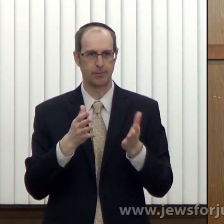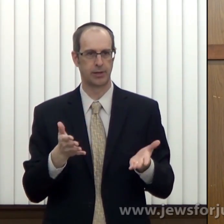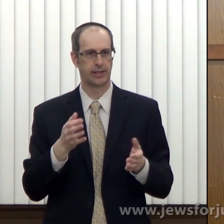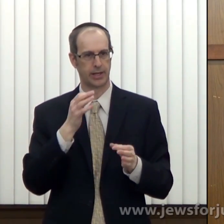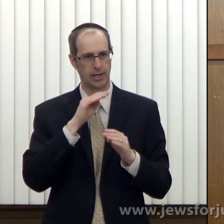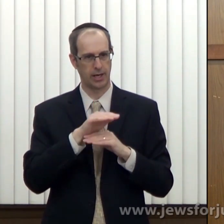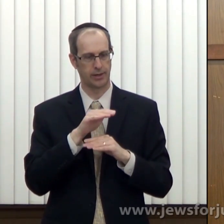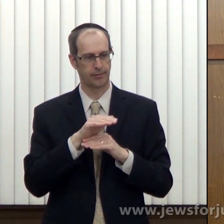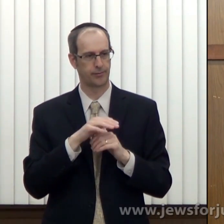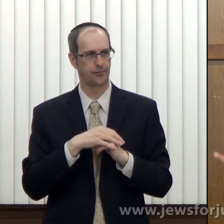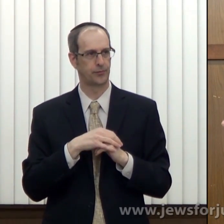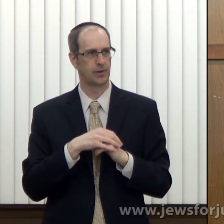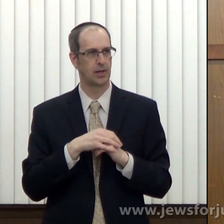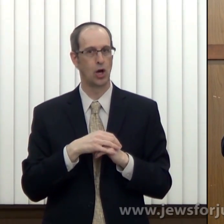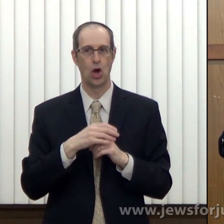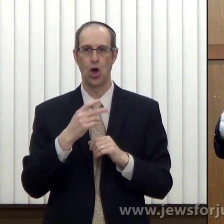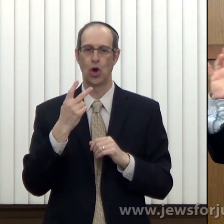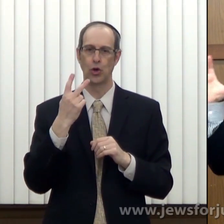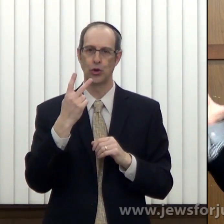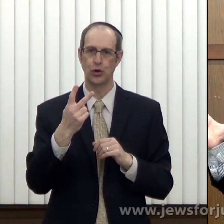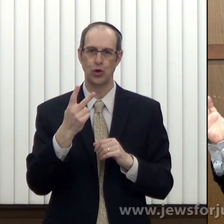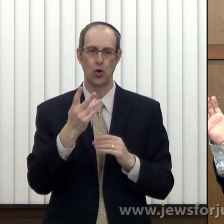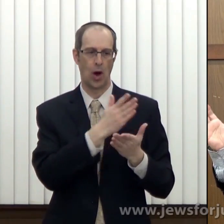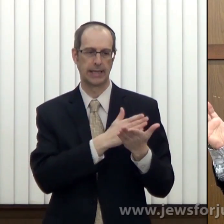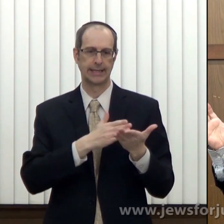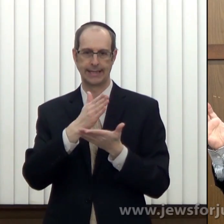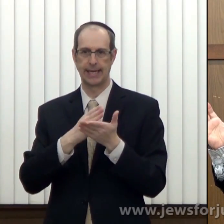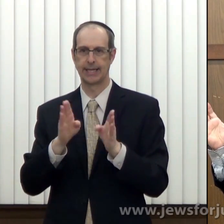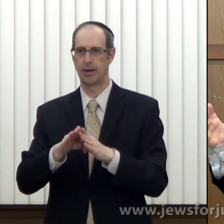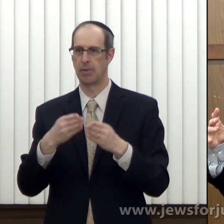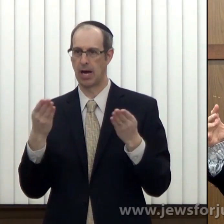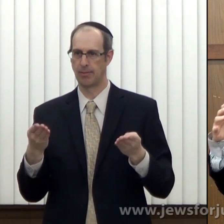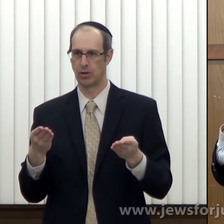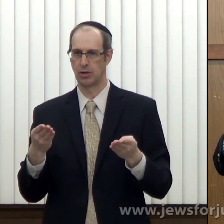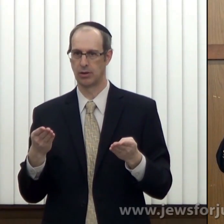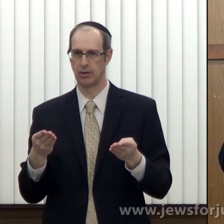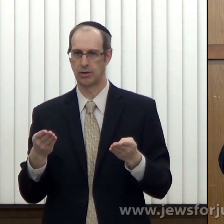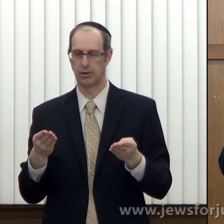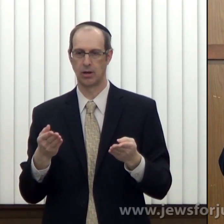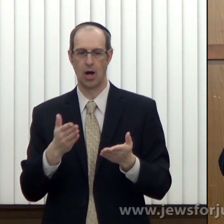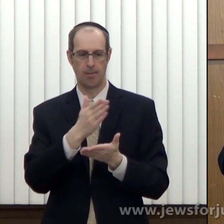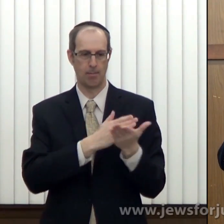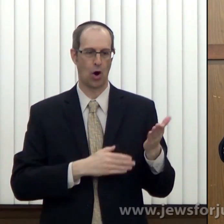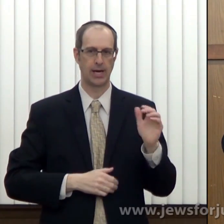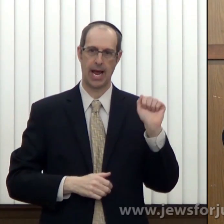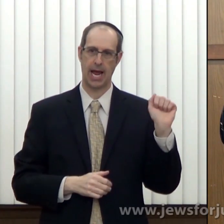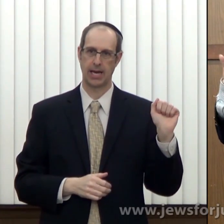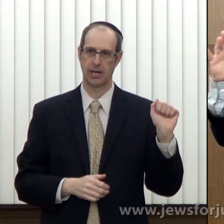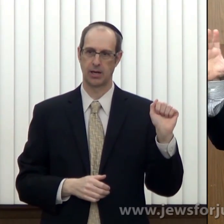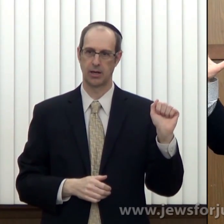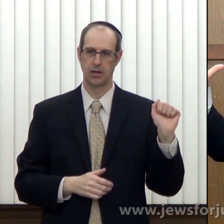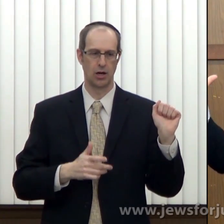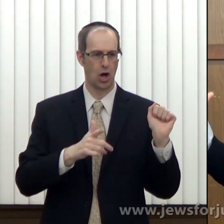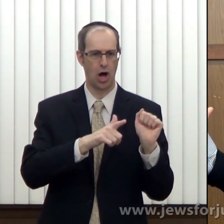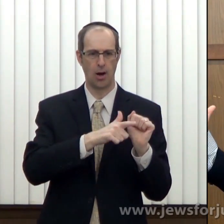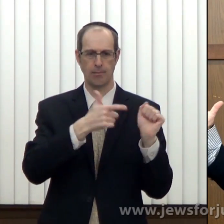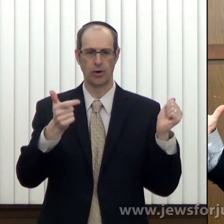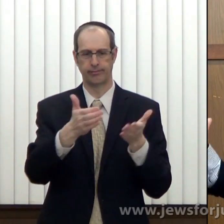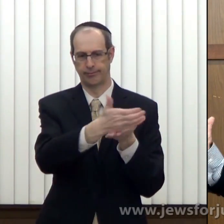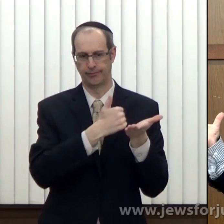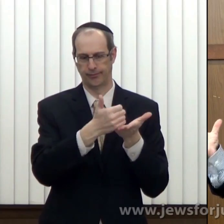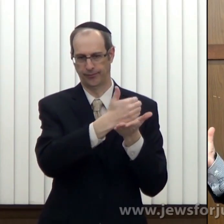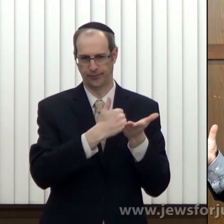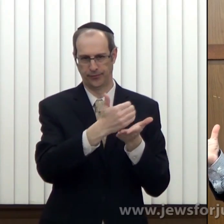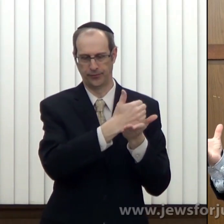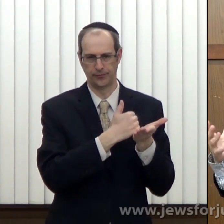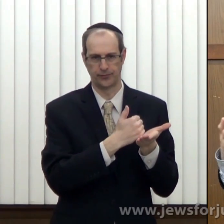tonight is that there are two sets in the Bible. Set A is a big collection, a